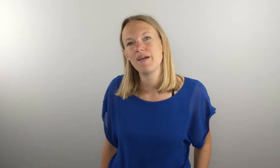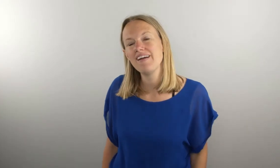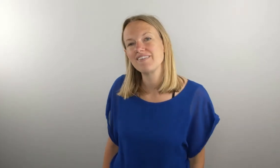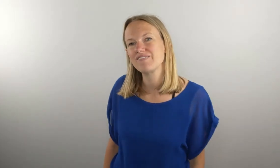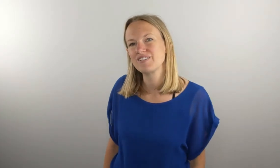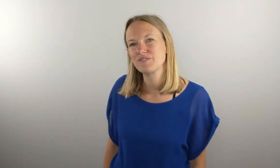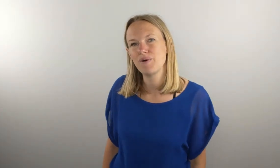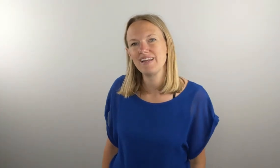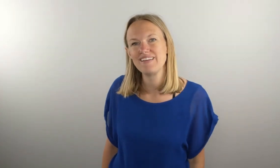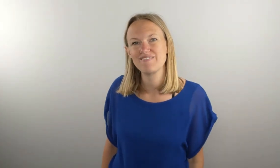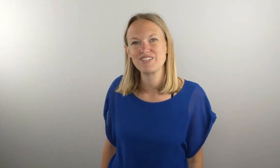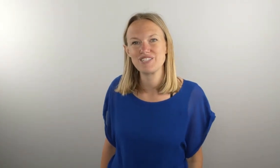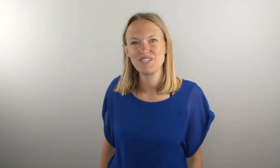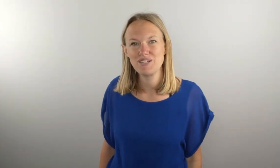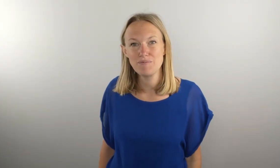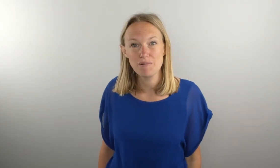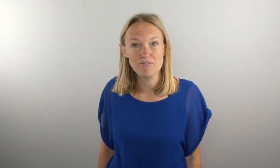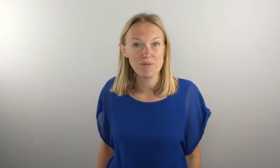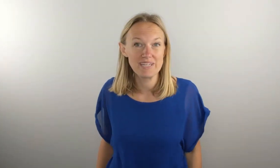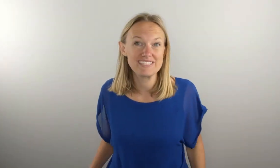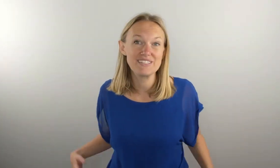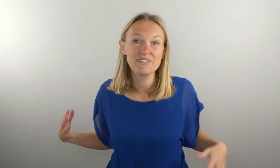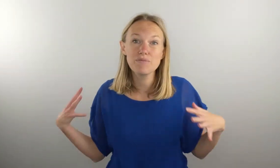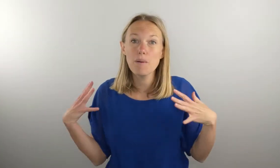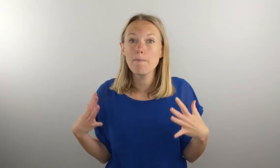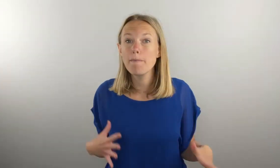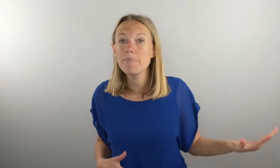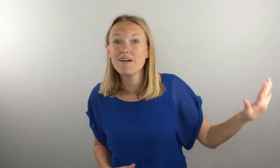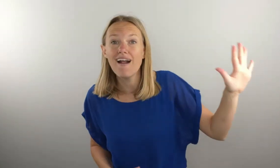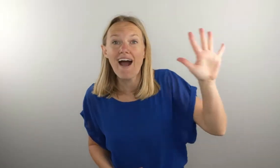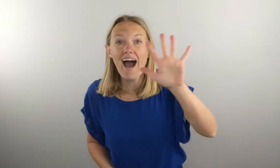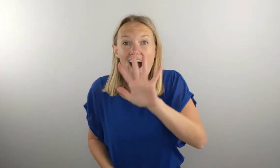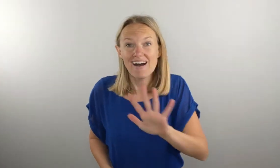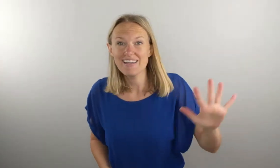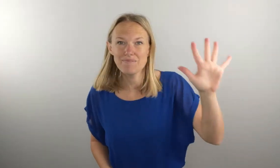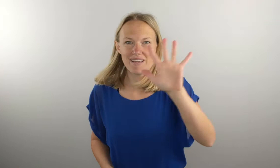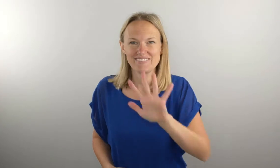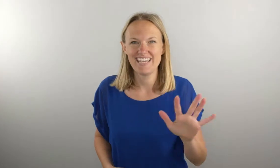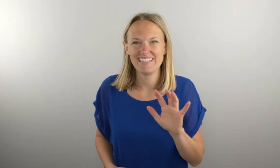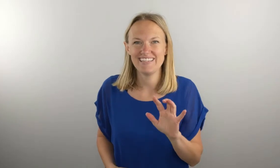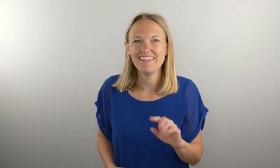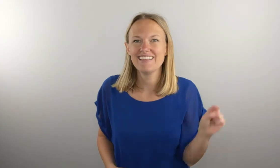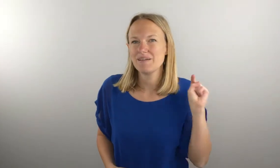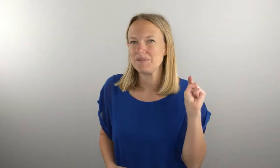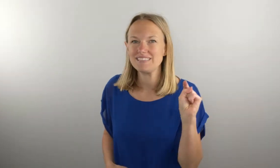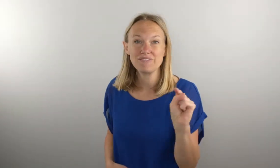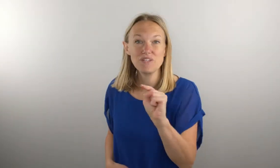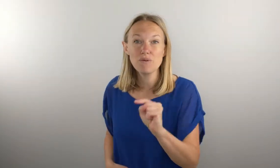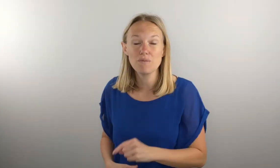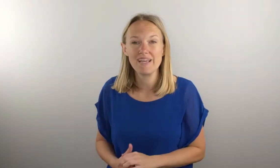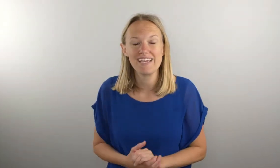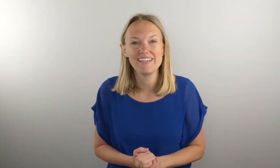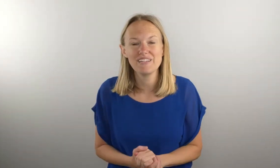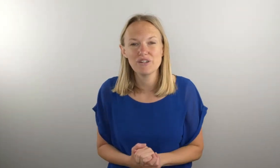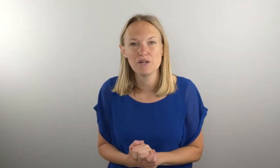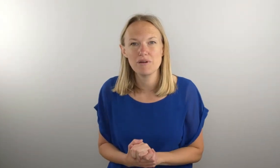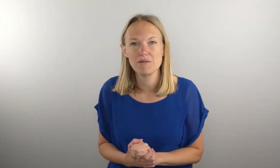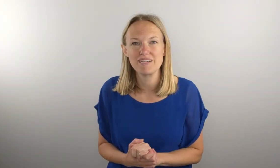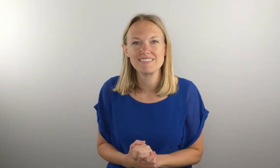on verse 1 and verse 2, but before we get started, remember I am left-handed. That means if you are right-handed, you're going to mirror my